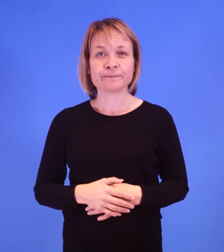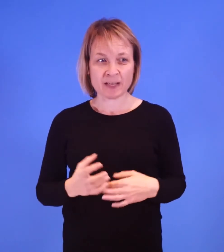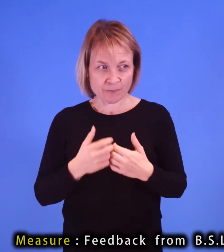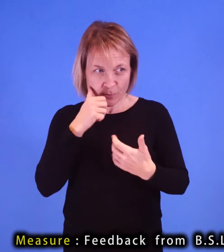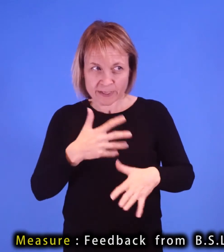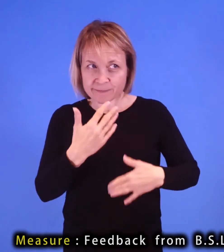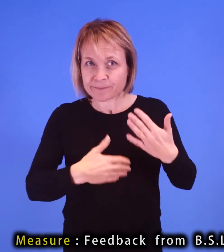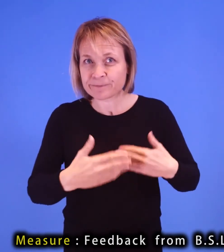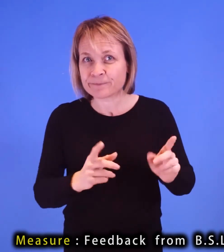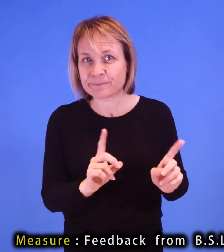Measure.